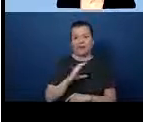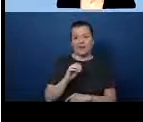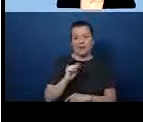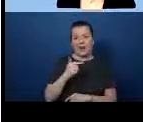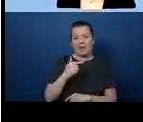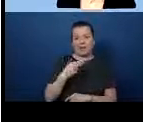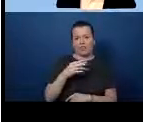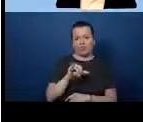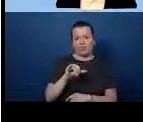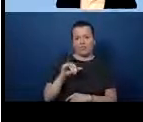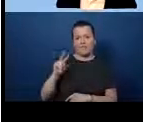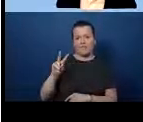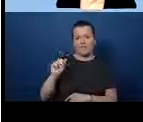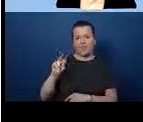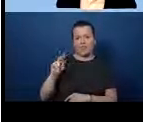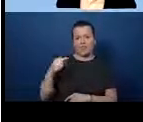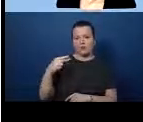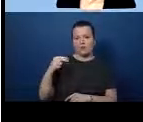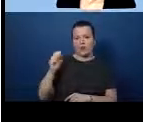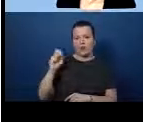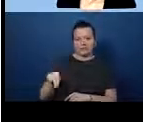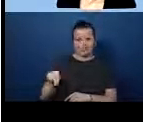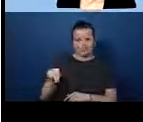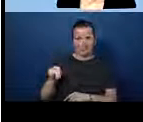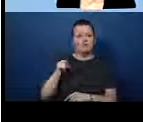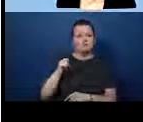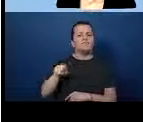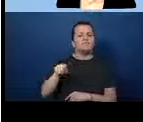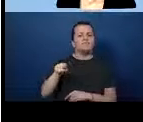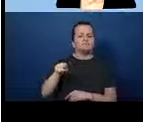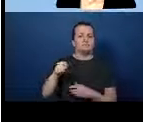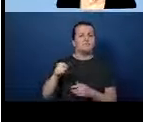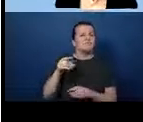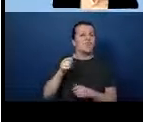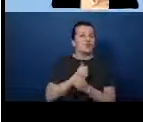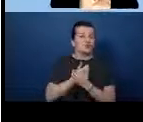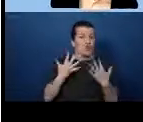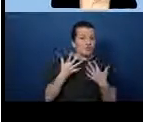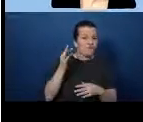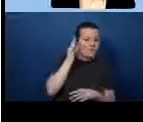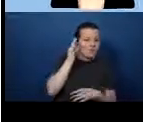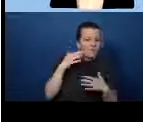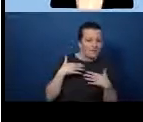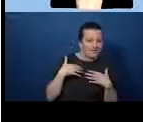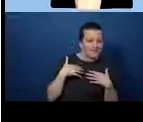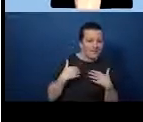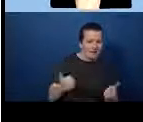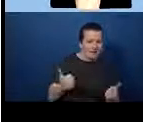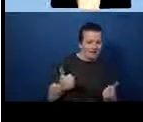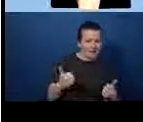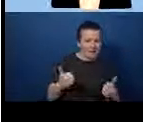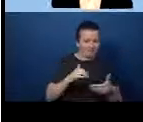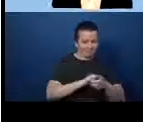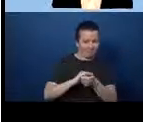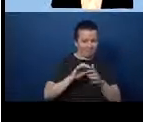Kathy Vaughan. She's the head of the Gender and Women's Health Unit and the co-director of the Center